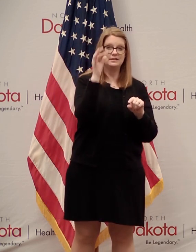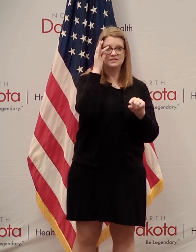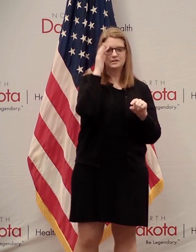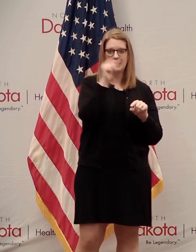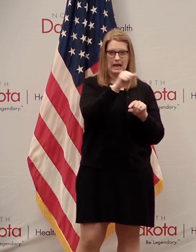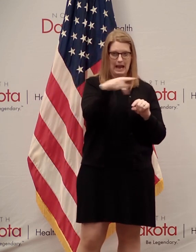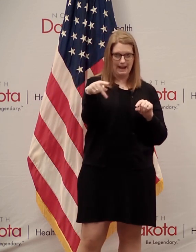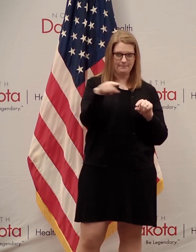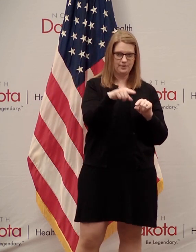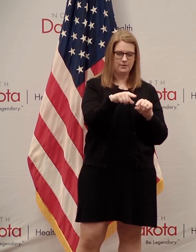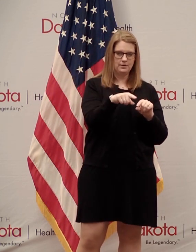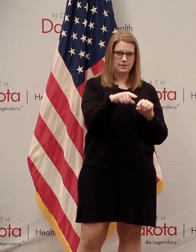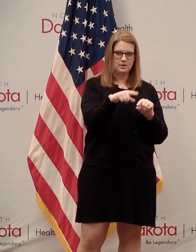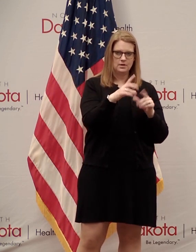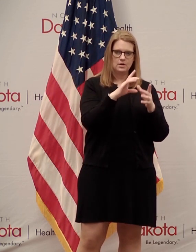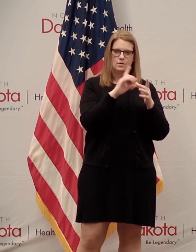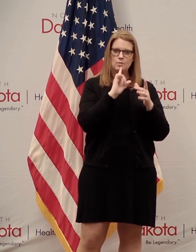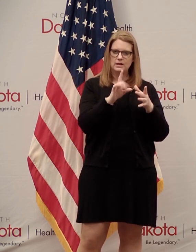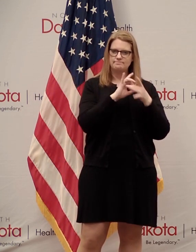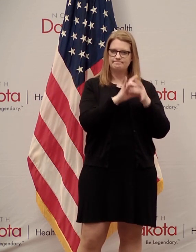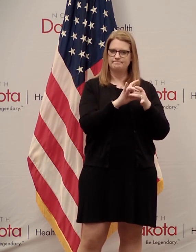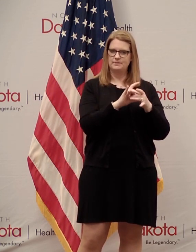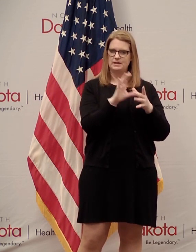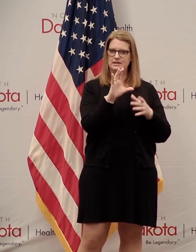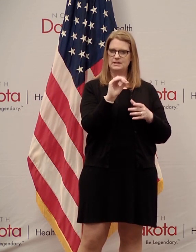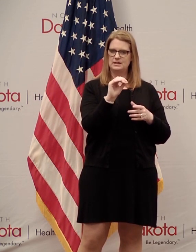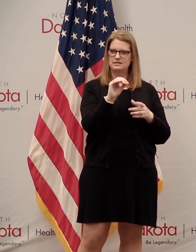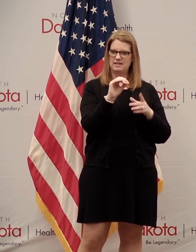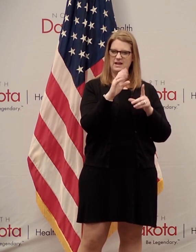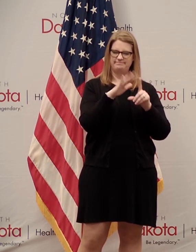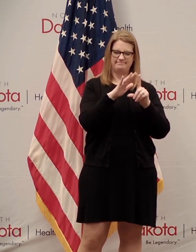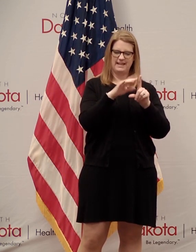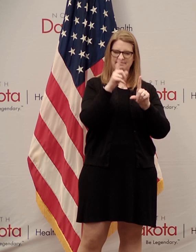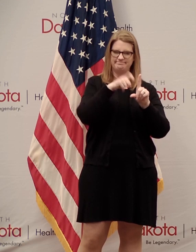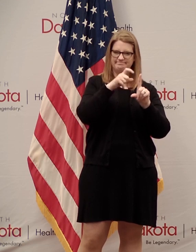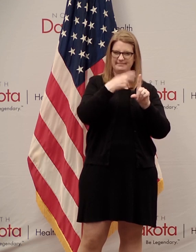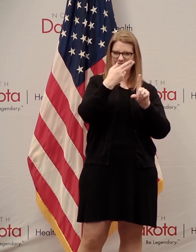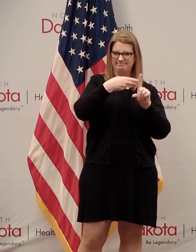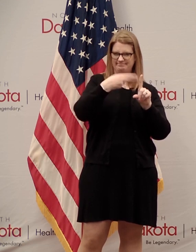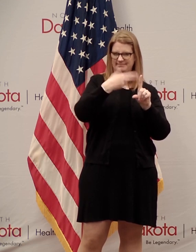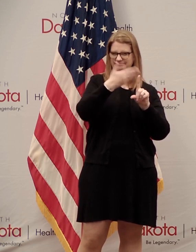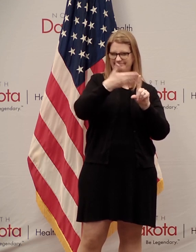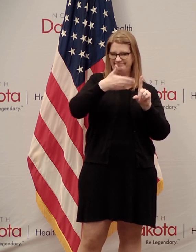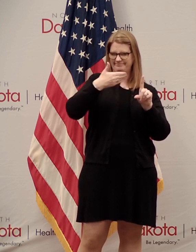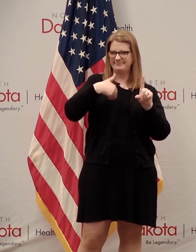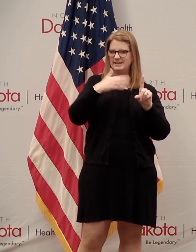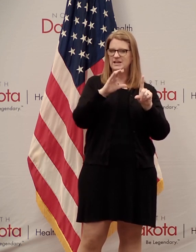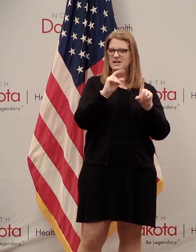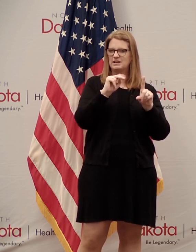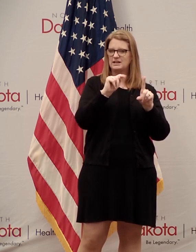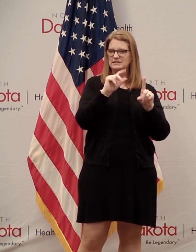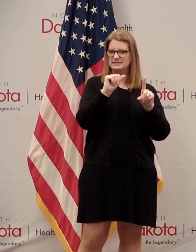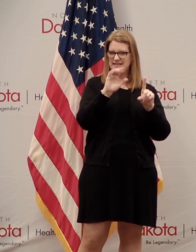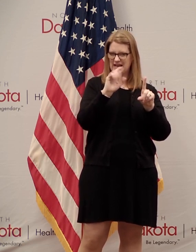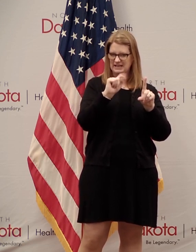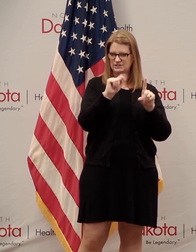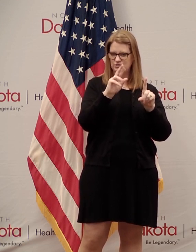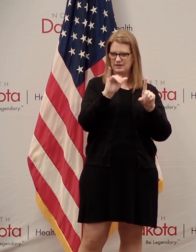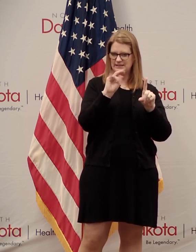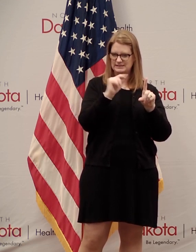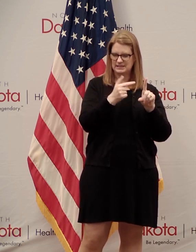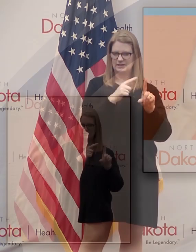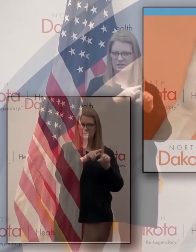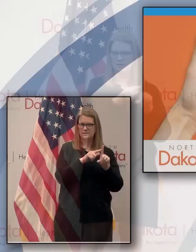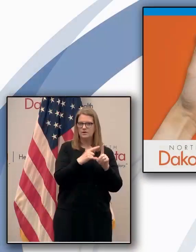the elements that really relates to the contact tracing, and we're excited to announce today that we're launching the much-awaited